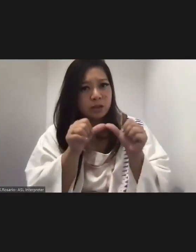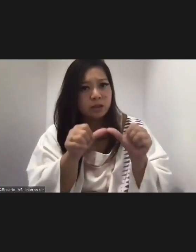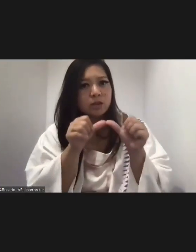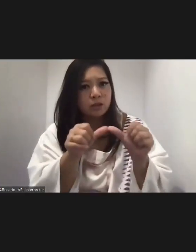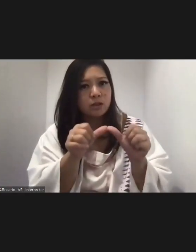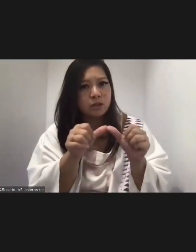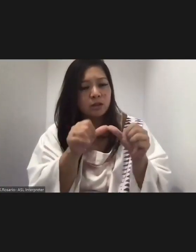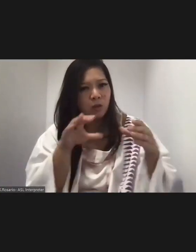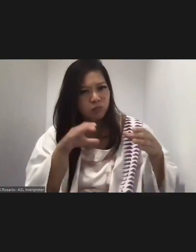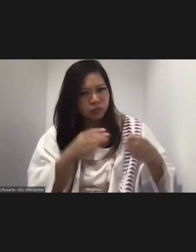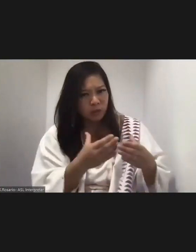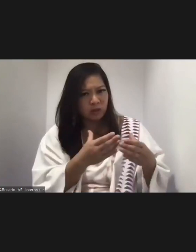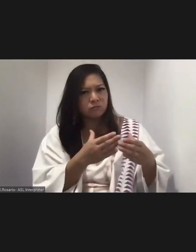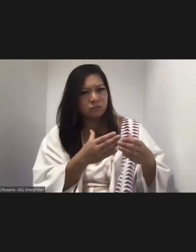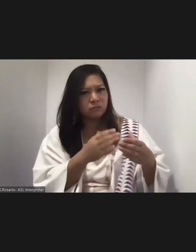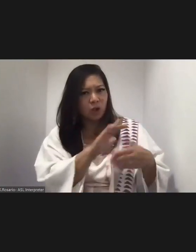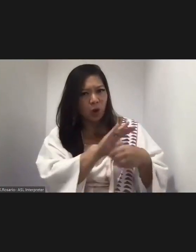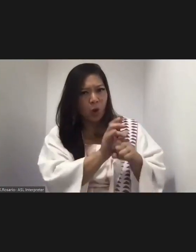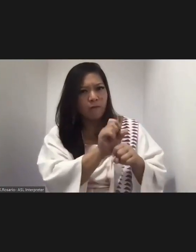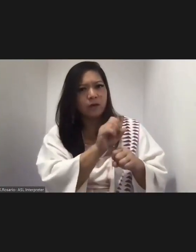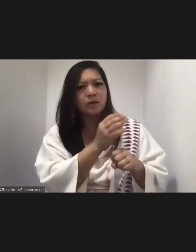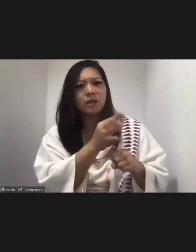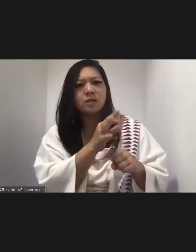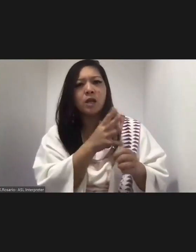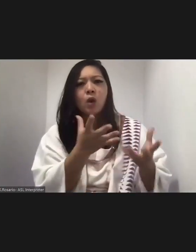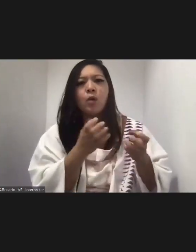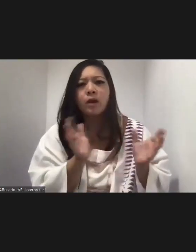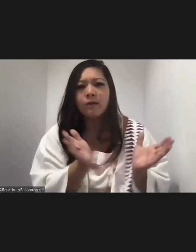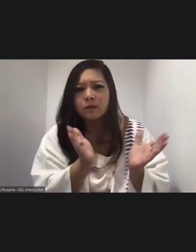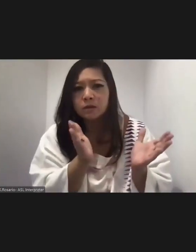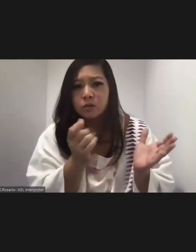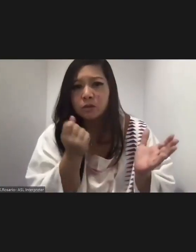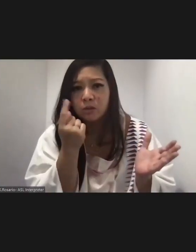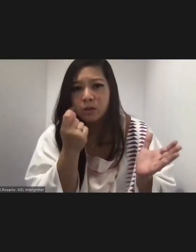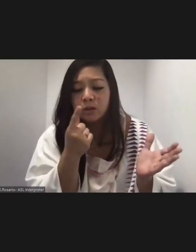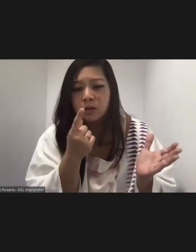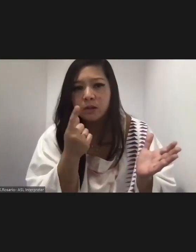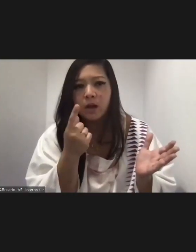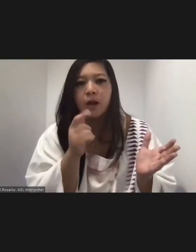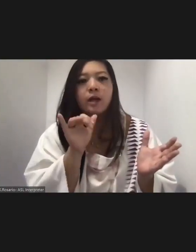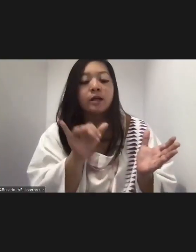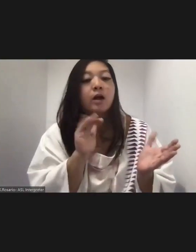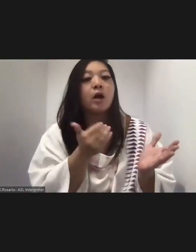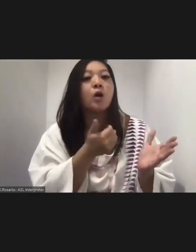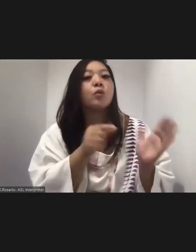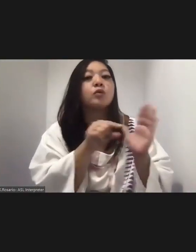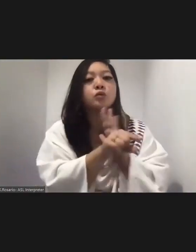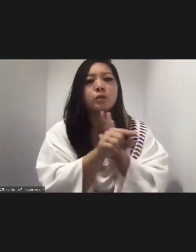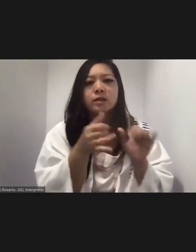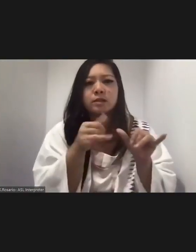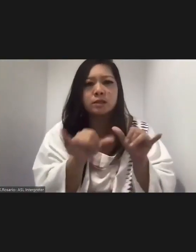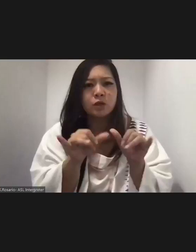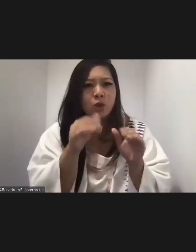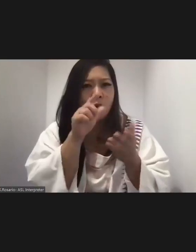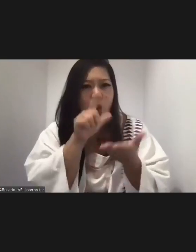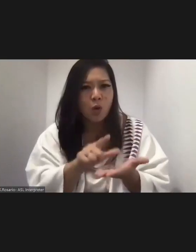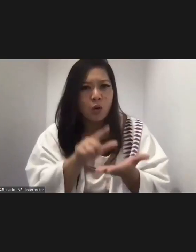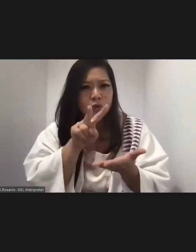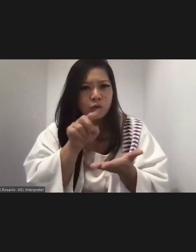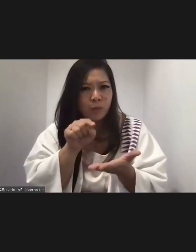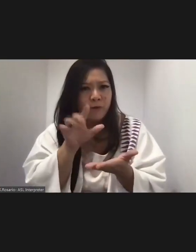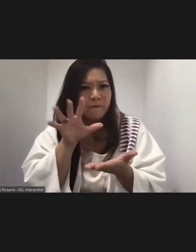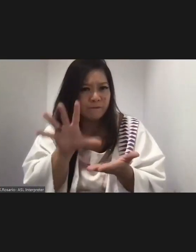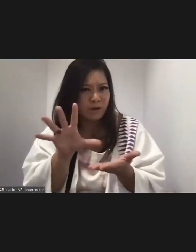this virus. I want to emphasize that yes, our scores are still below